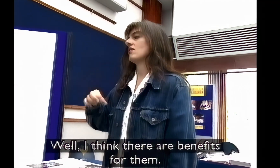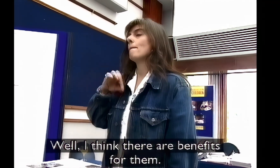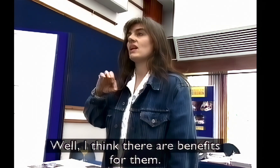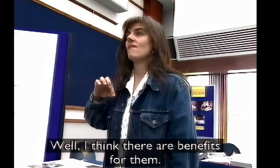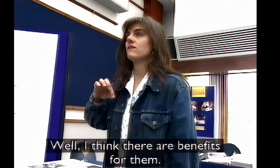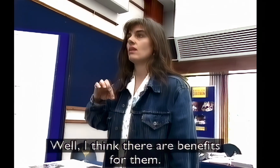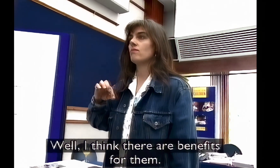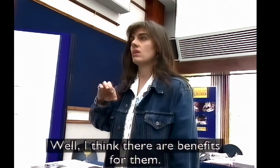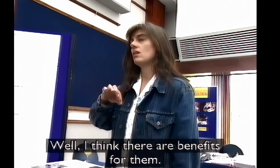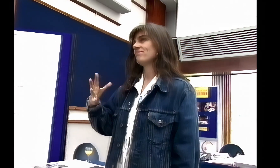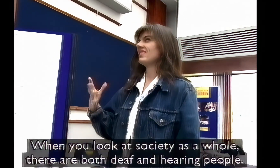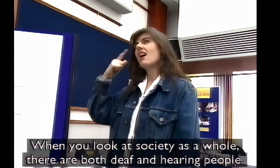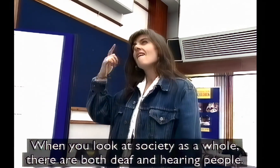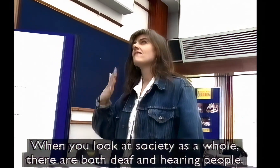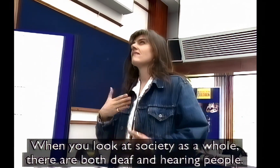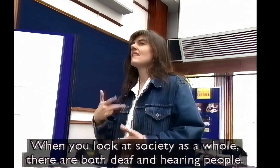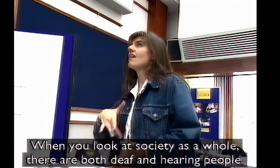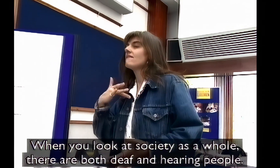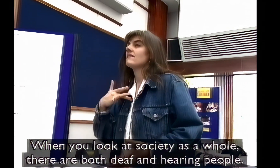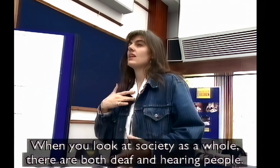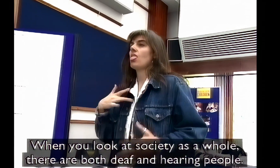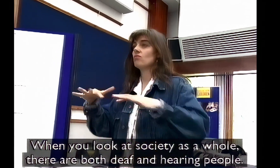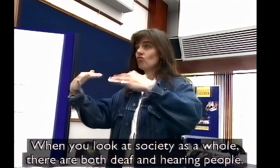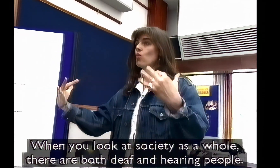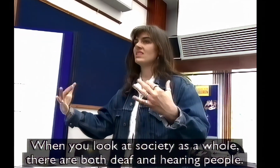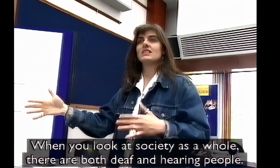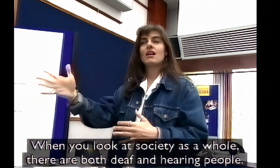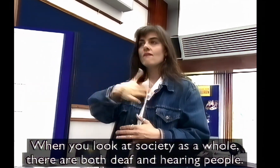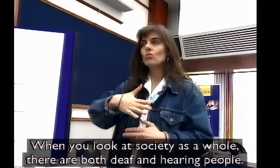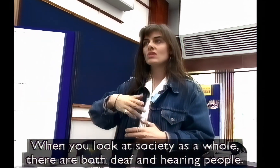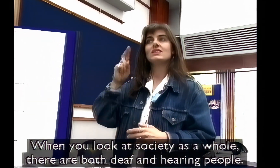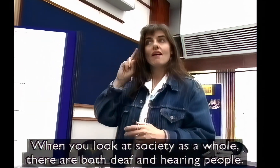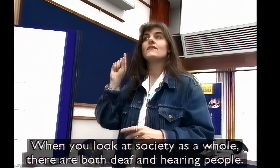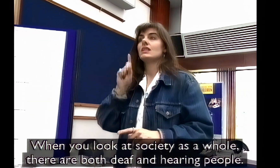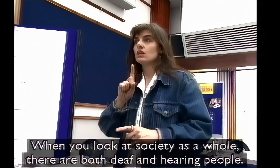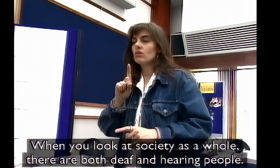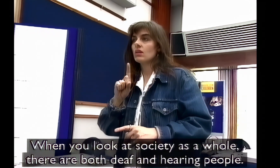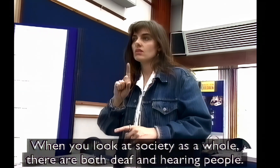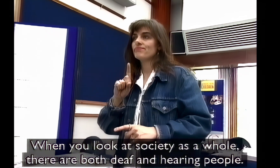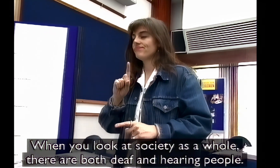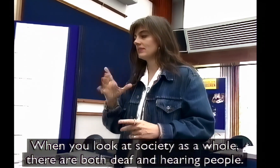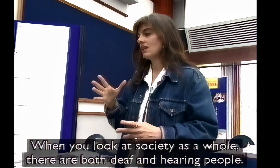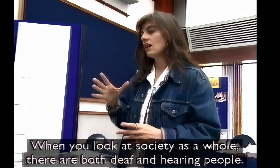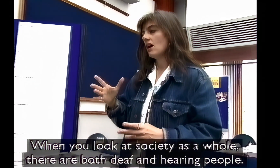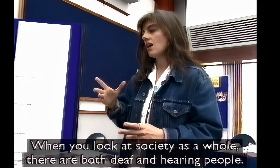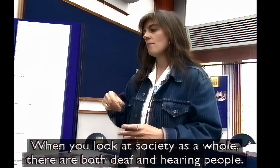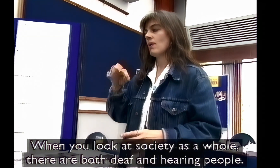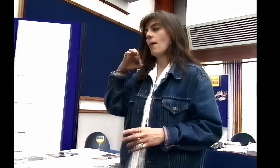Well, I think that there are benefits for them. I mean, when you look at society as a whole,